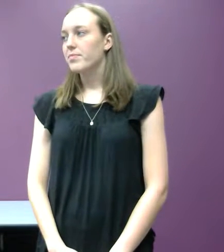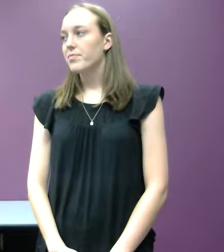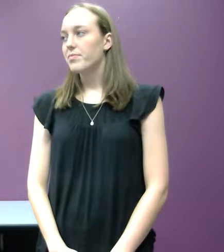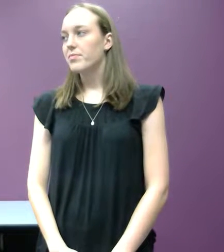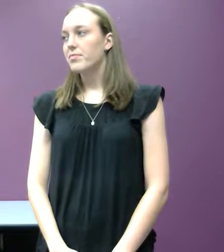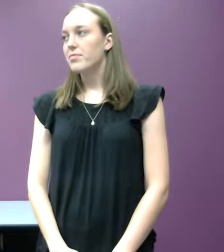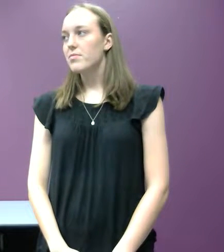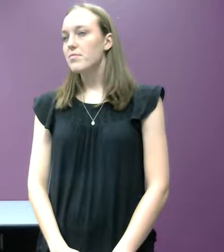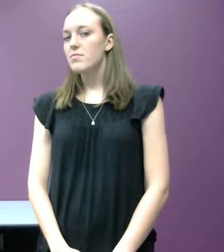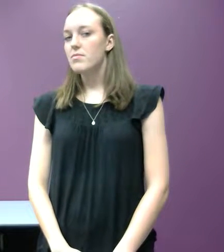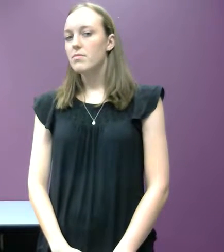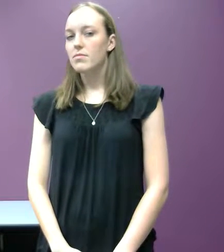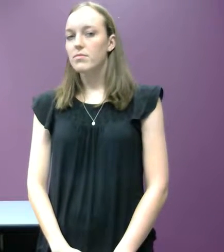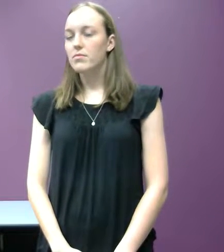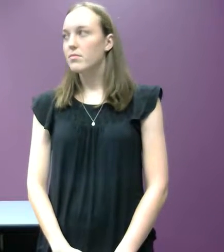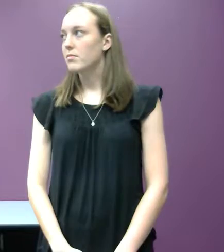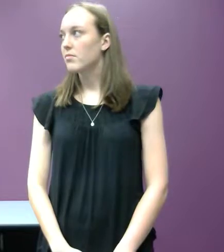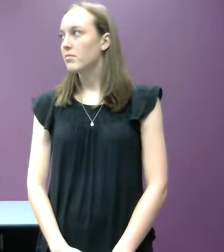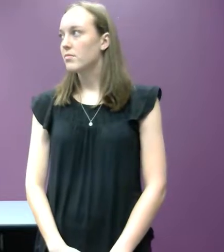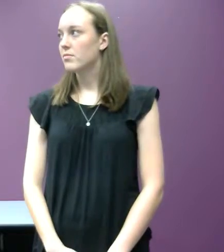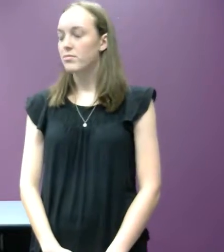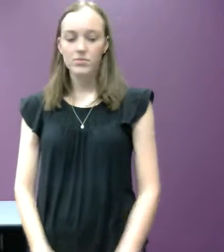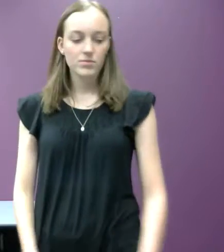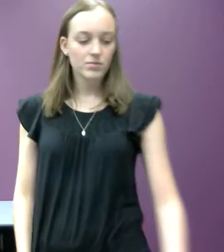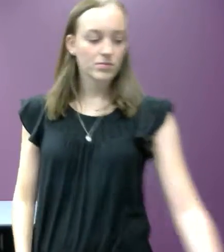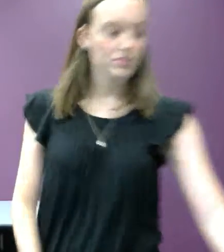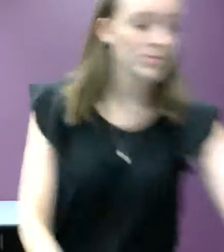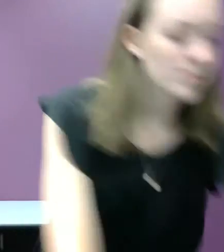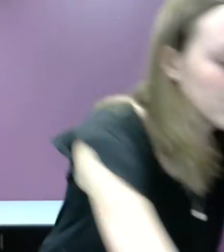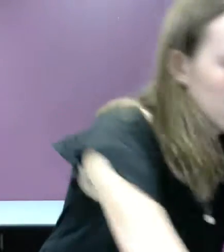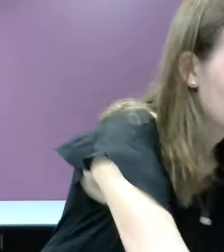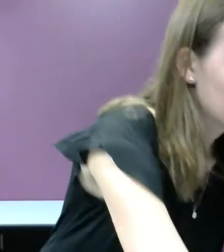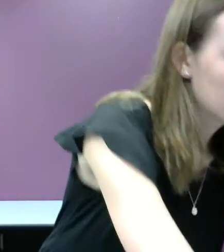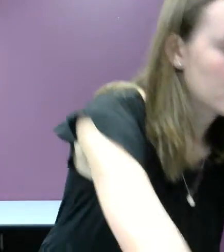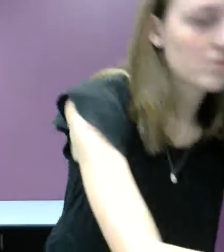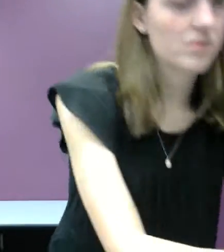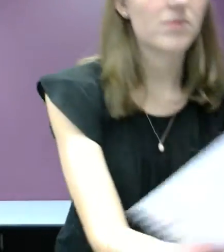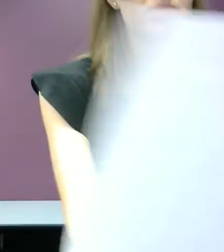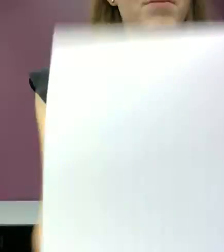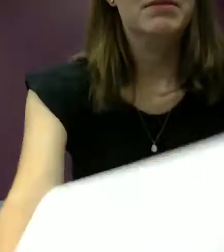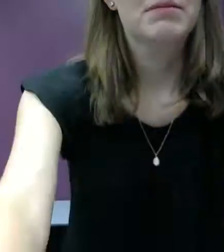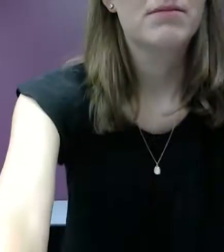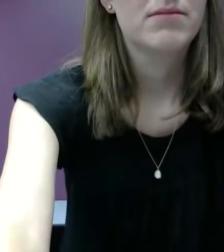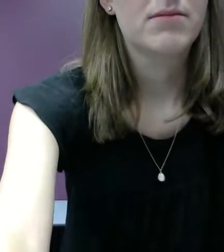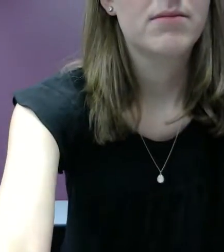it. This was designed back in 2009 to represent exactly the same format as the